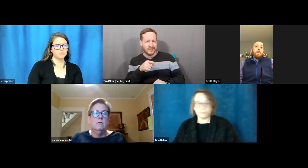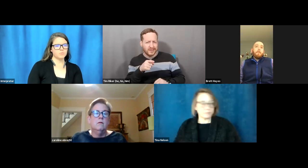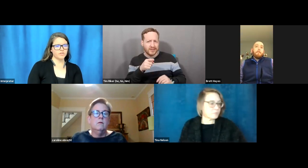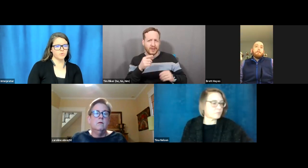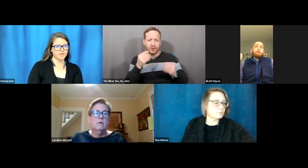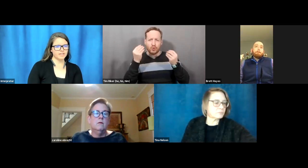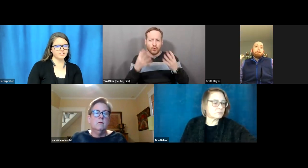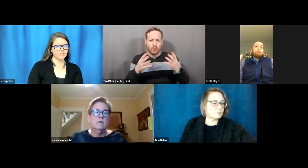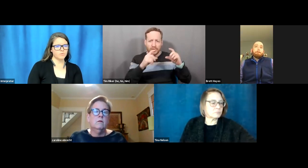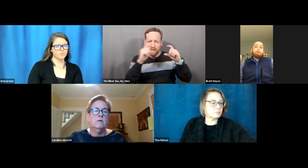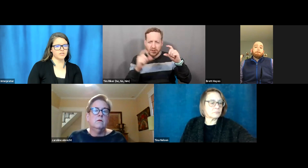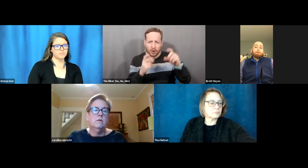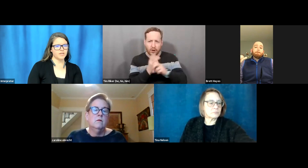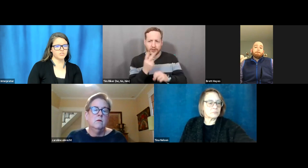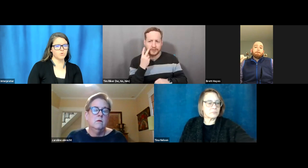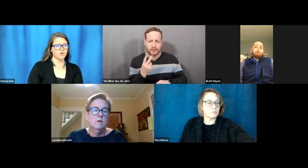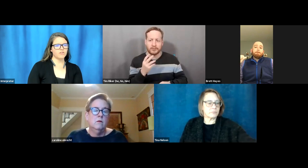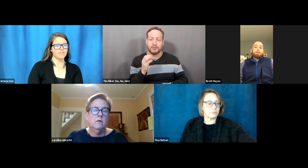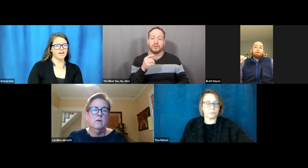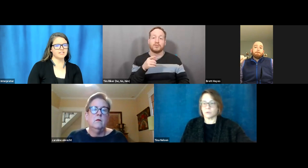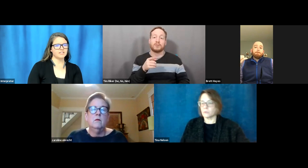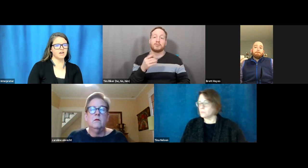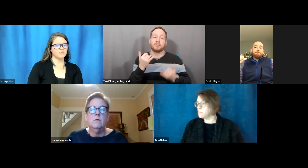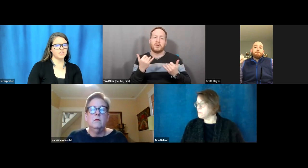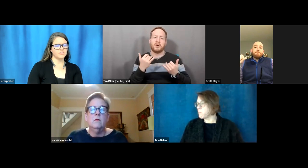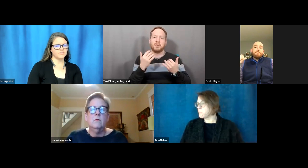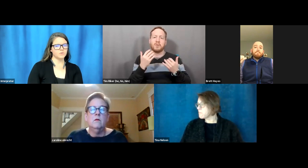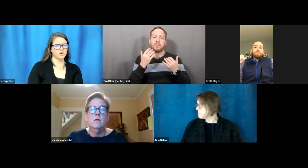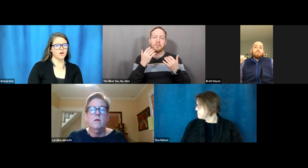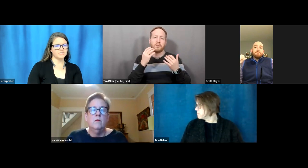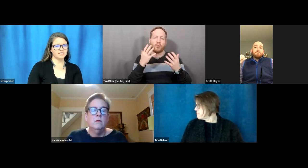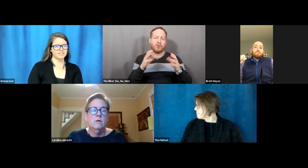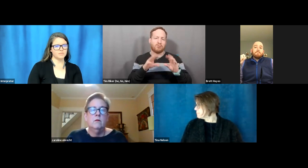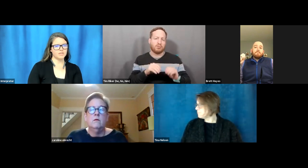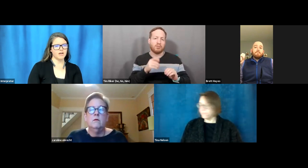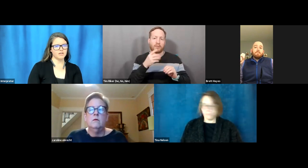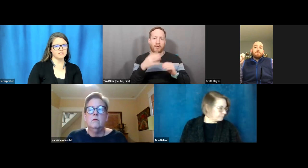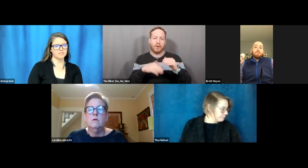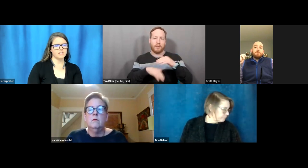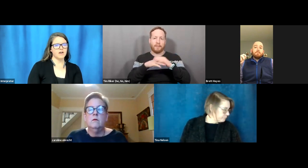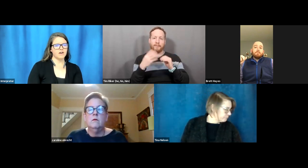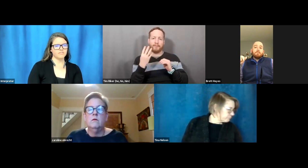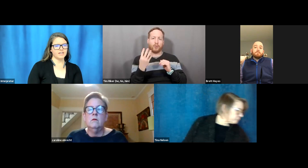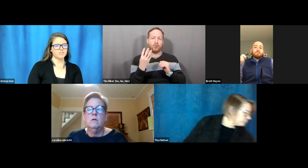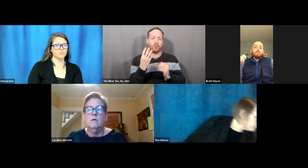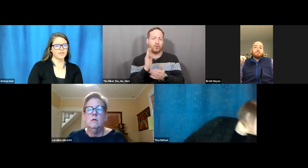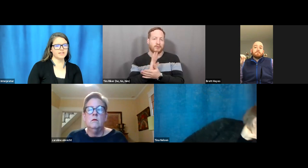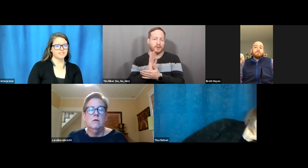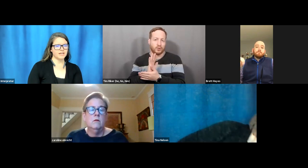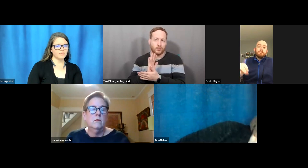when we're recording it later, we want to make sure that none of the videos are hard to see because of that. So we ask that